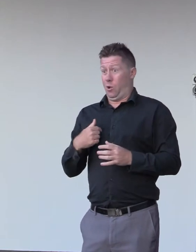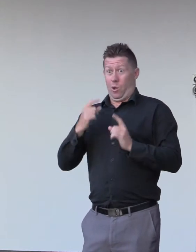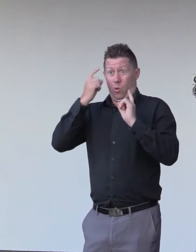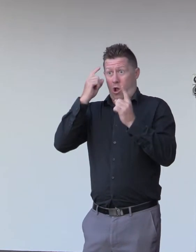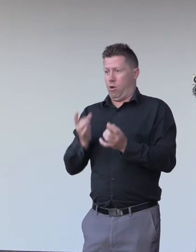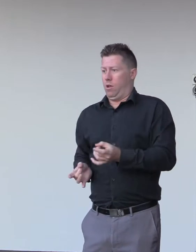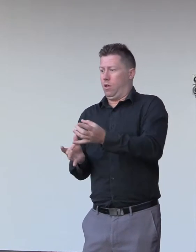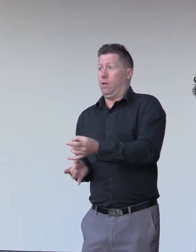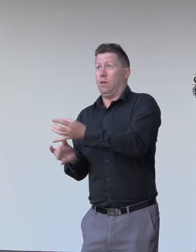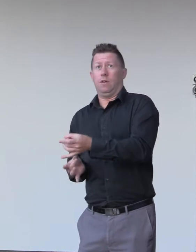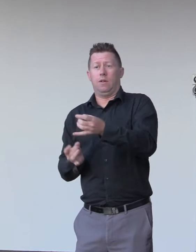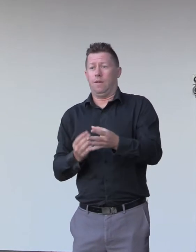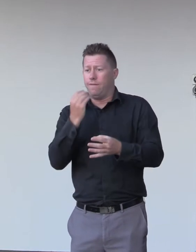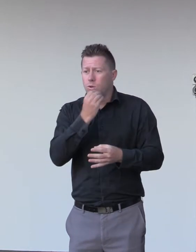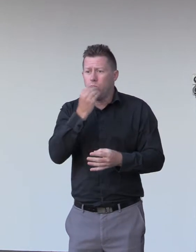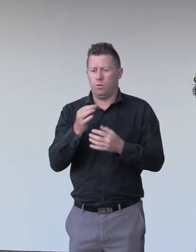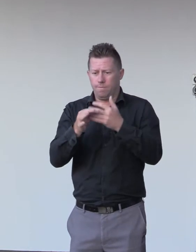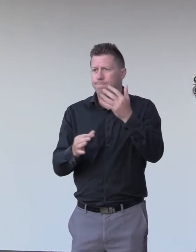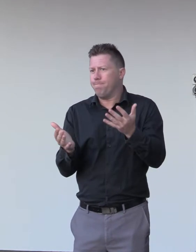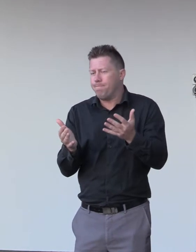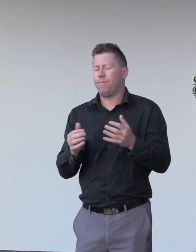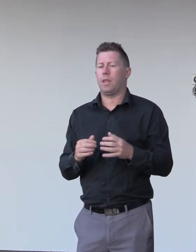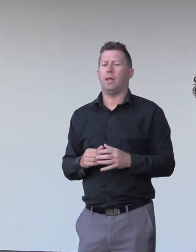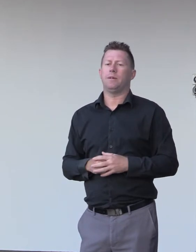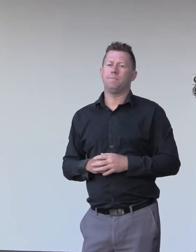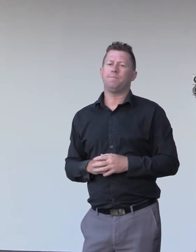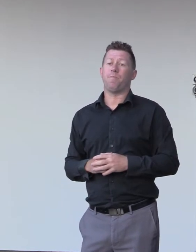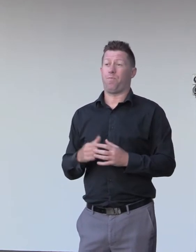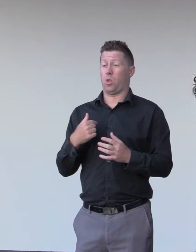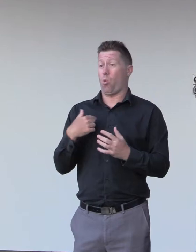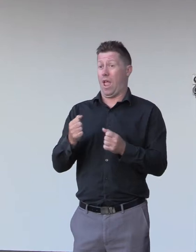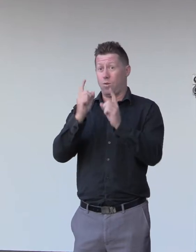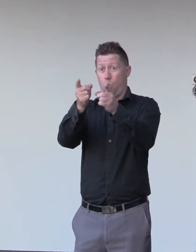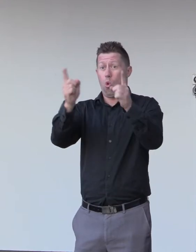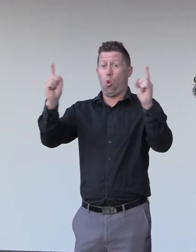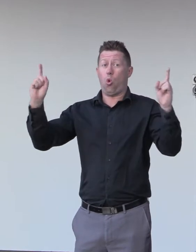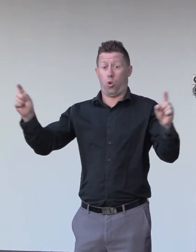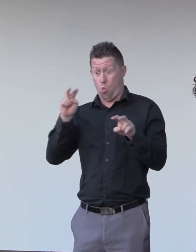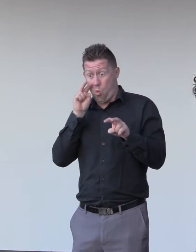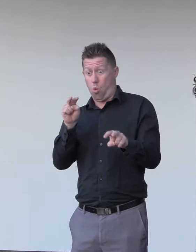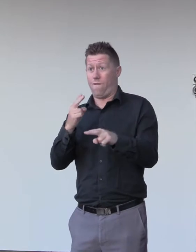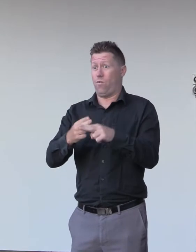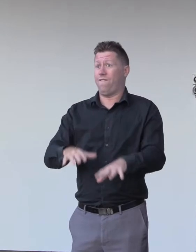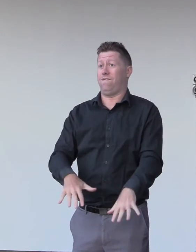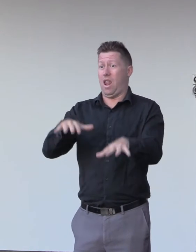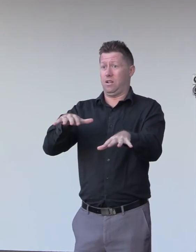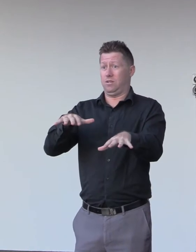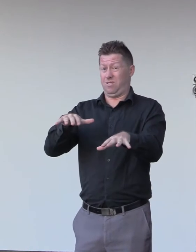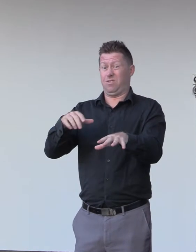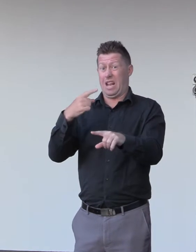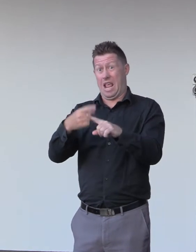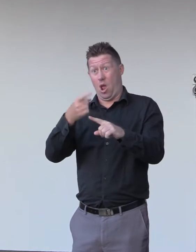chain. A flood watch warning is in place, and as a result we do have concerns that this next